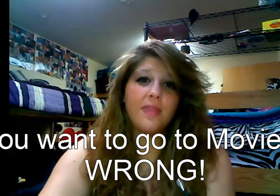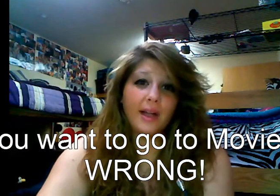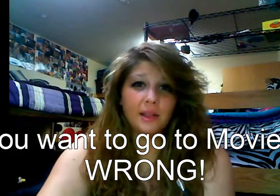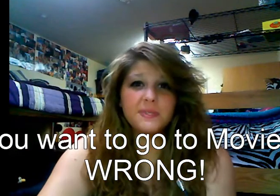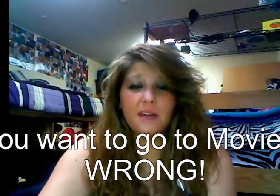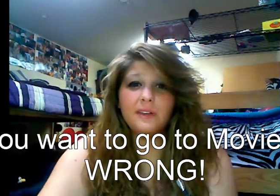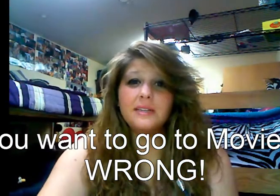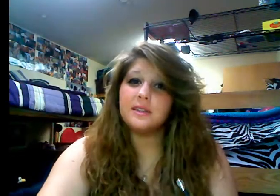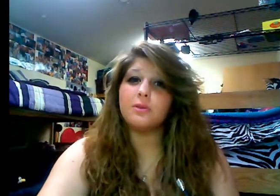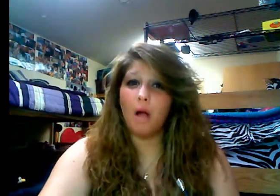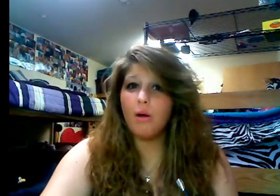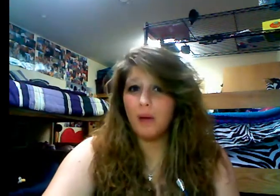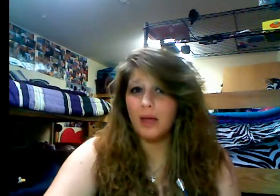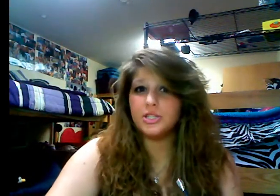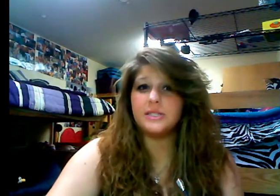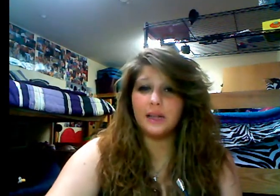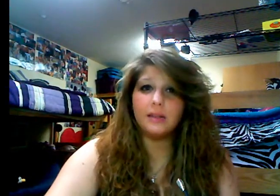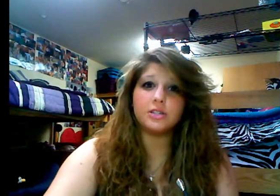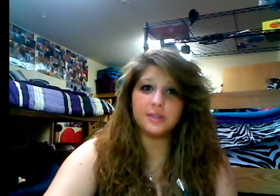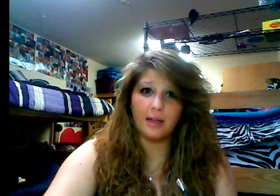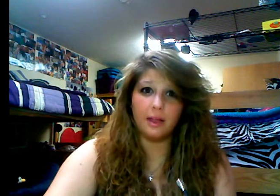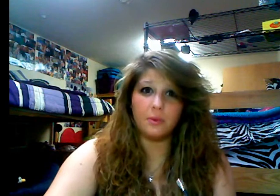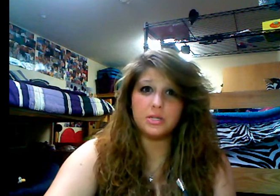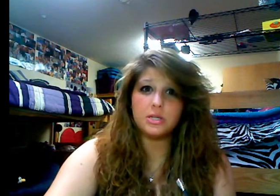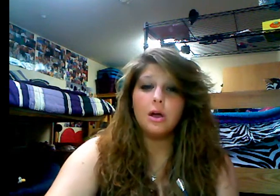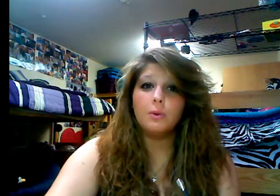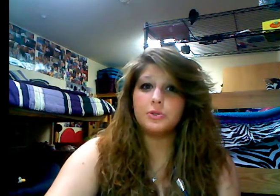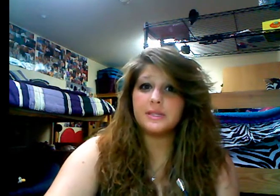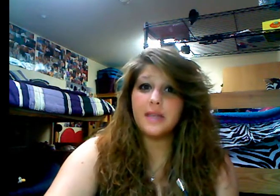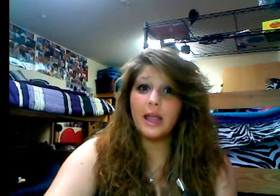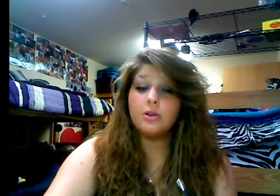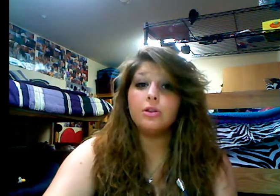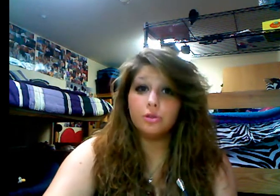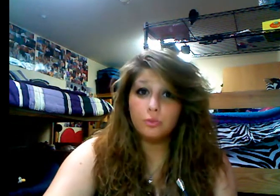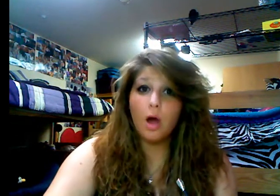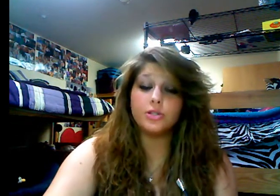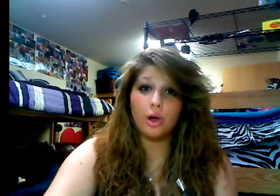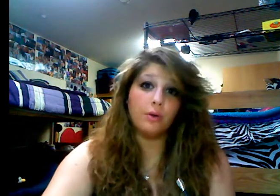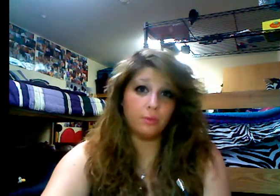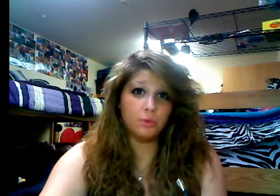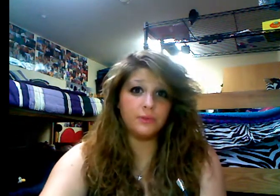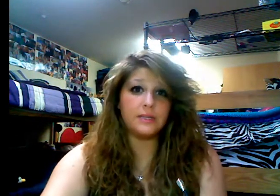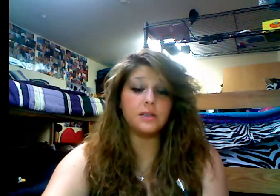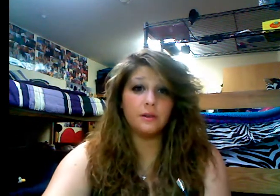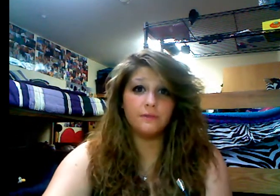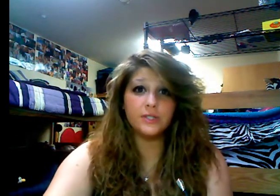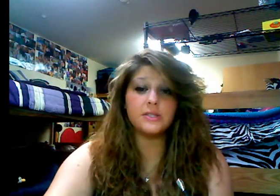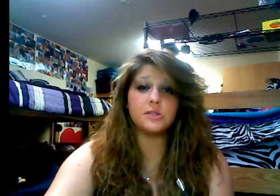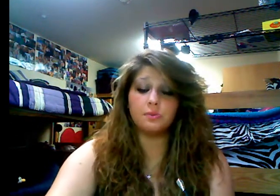In that clip, Stephanie did the wrong way. She did English Sign Language, which was saying you want to go to the movies, versus the